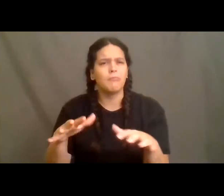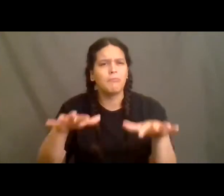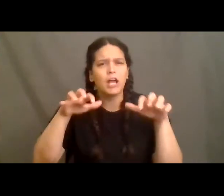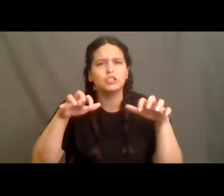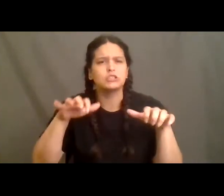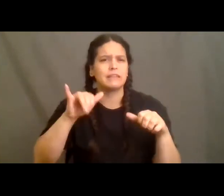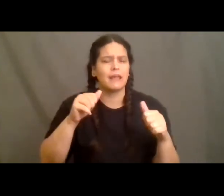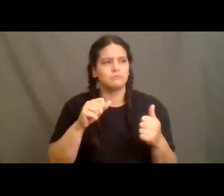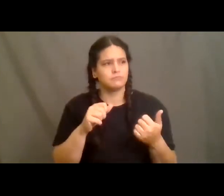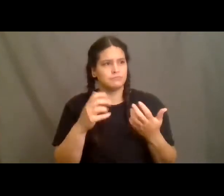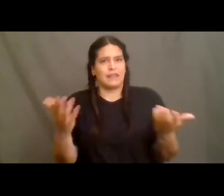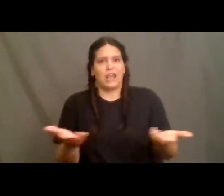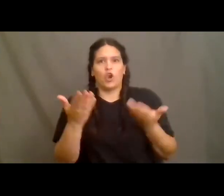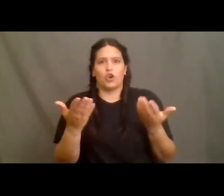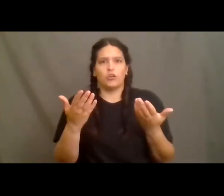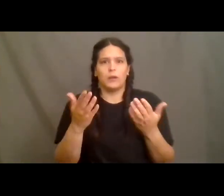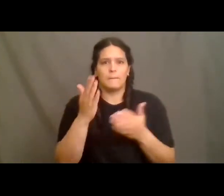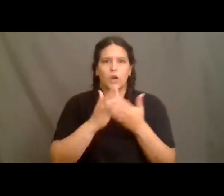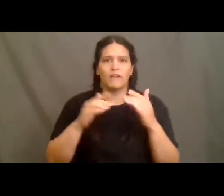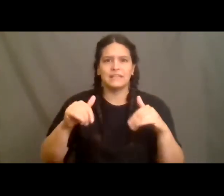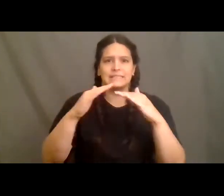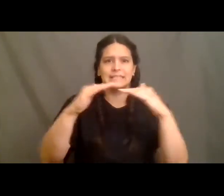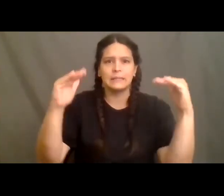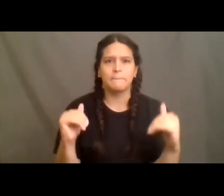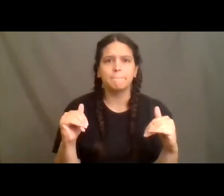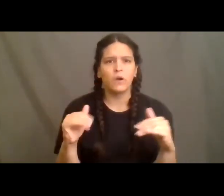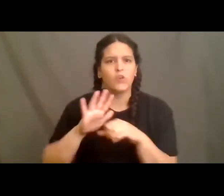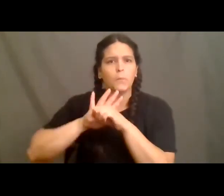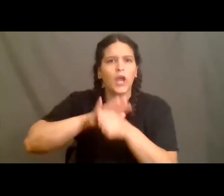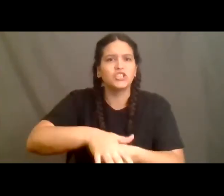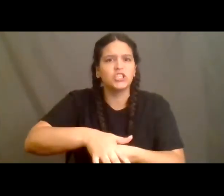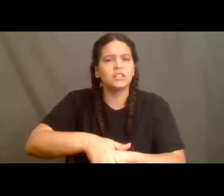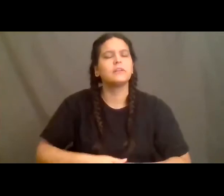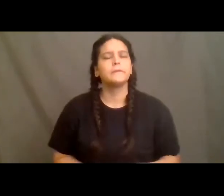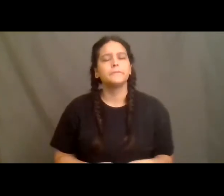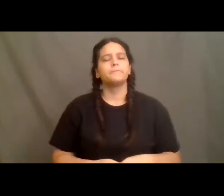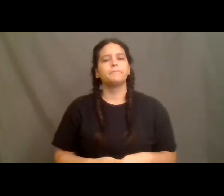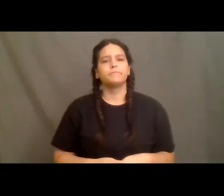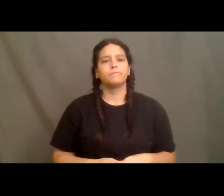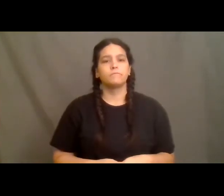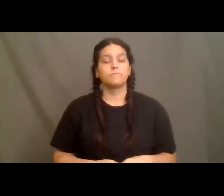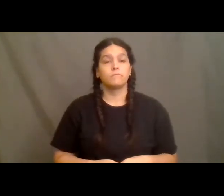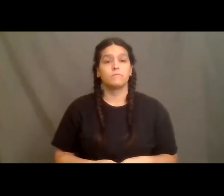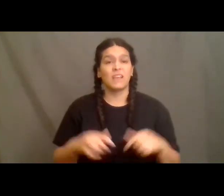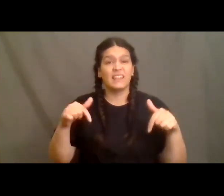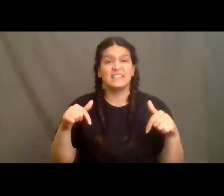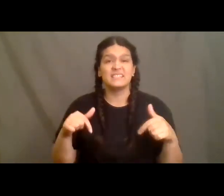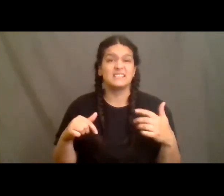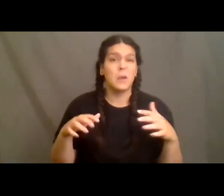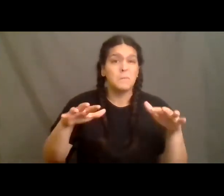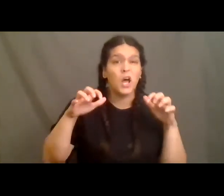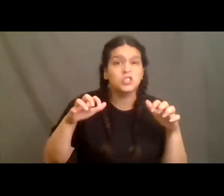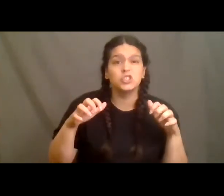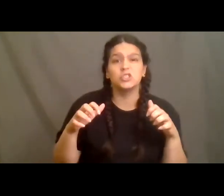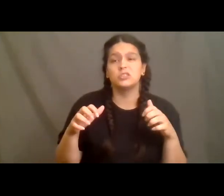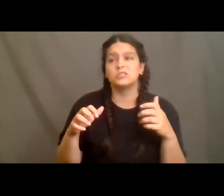that are part of these systems of oppression. And, you know, these monsters of racism, these monsters